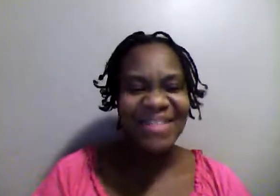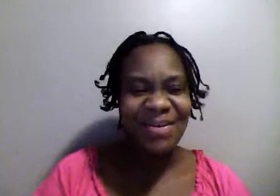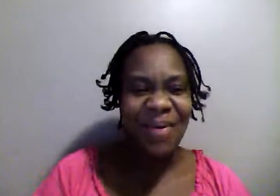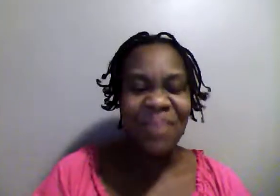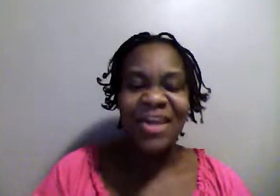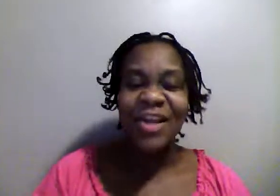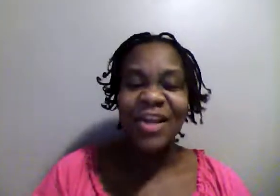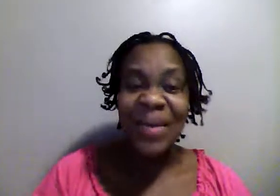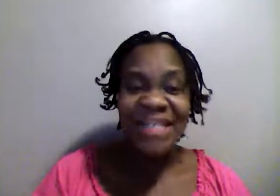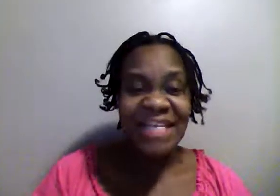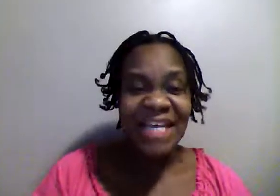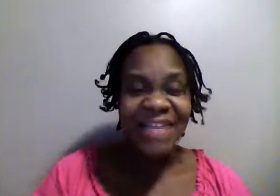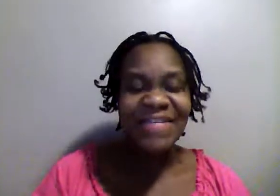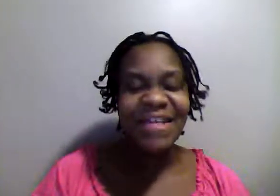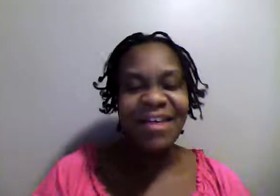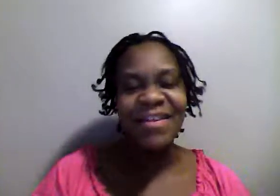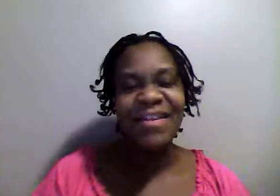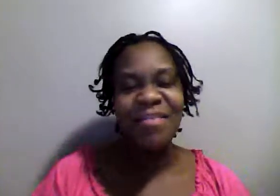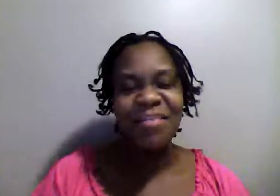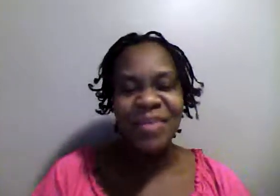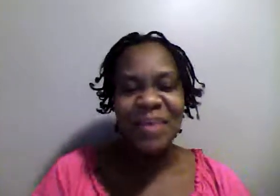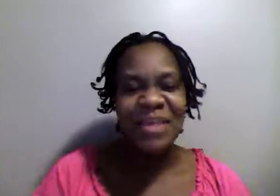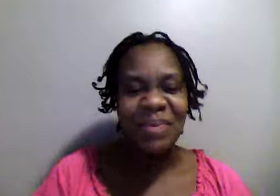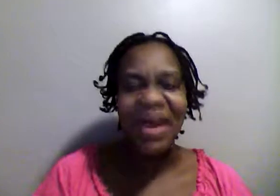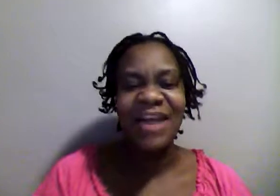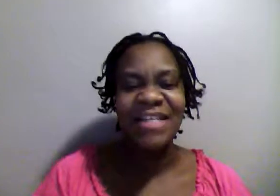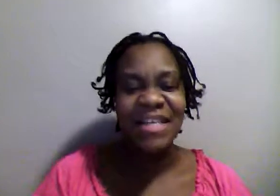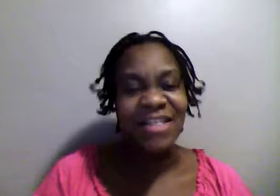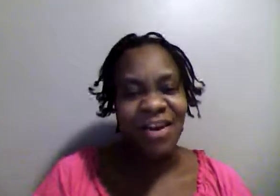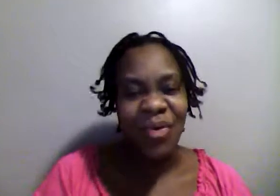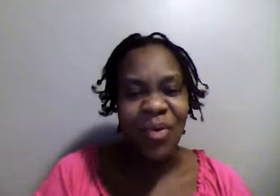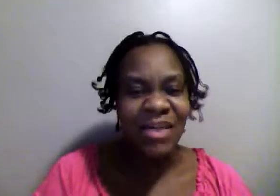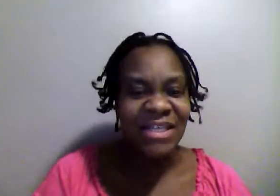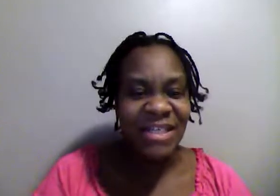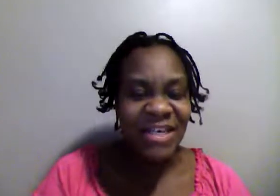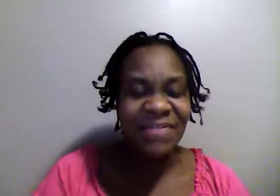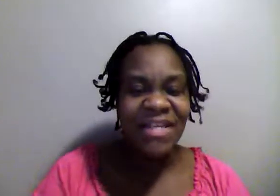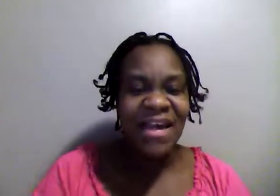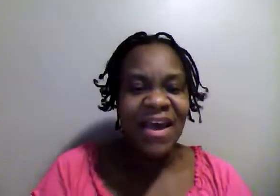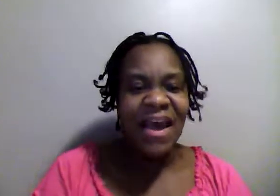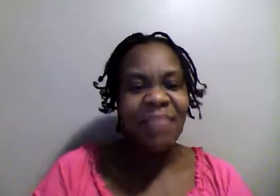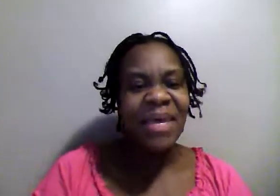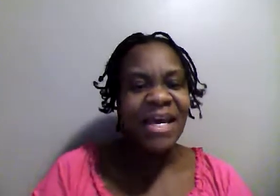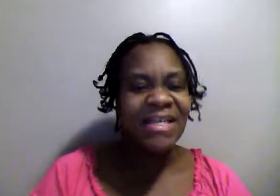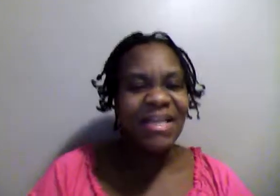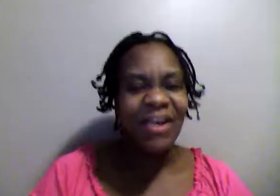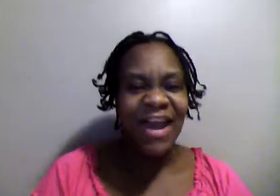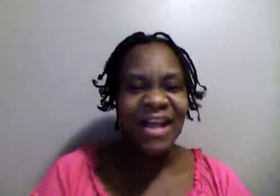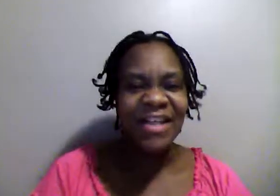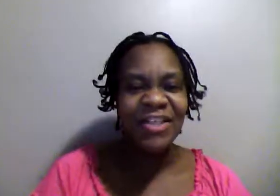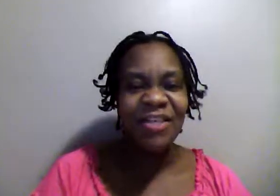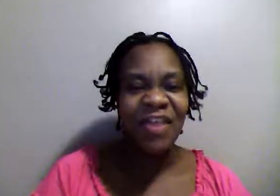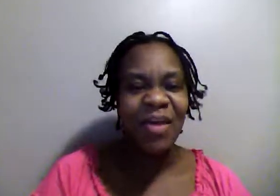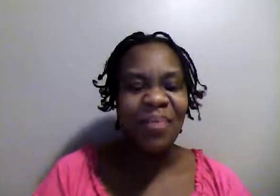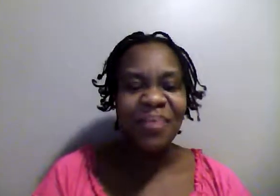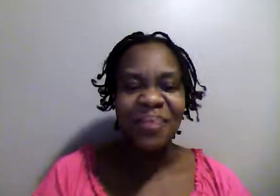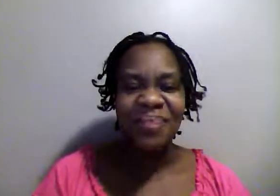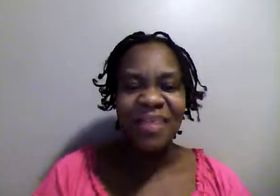So the lowest leaves on the tomato plant, these are the oldest leaves, and because they're likely to develop